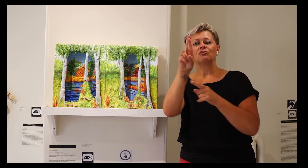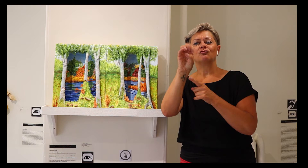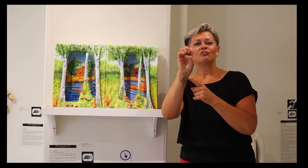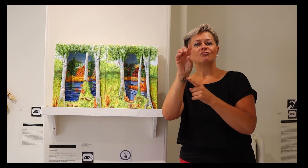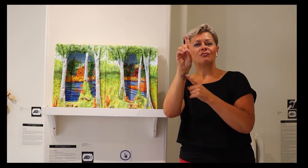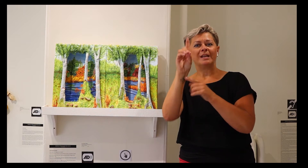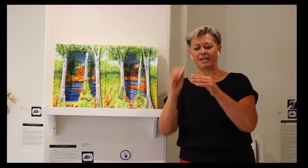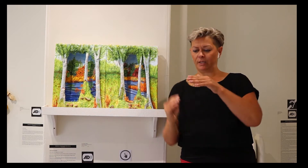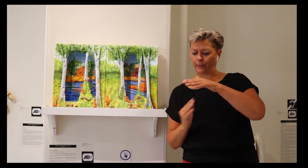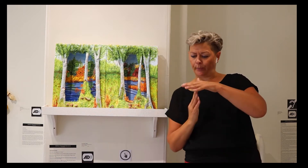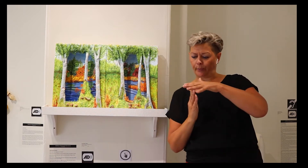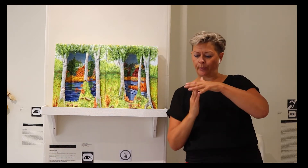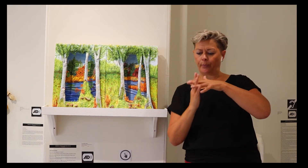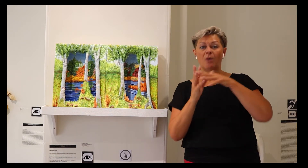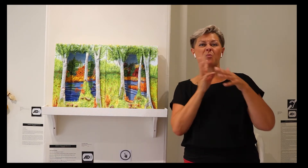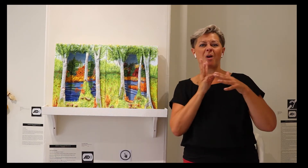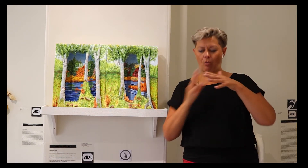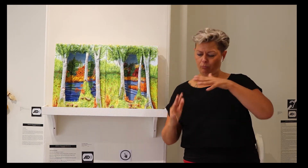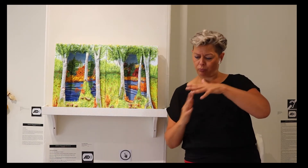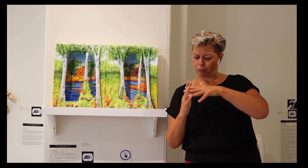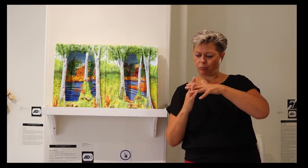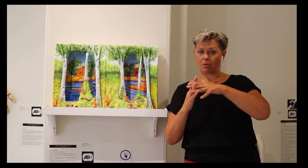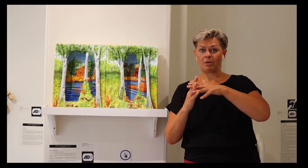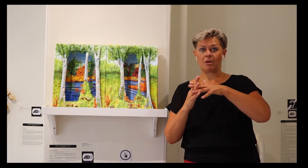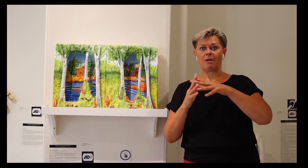growing out of the water. Feel them with your right hand.